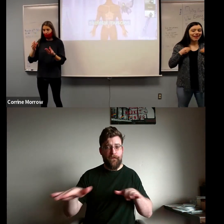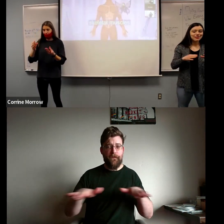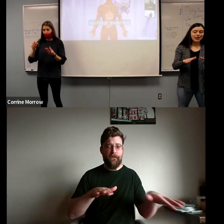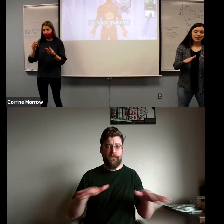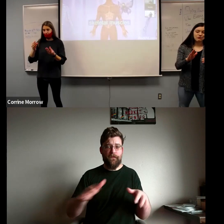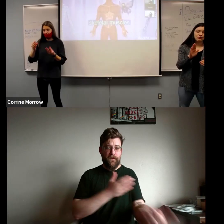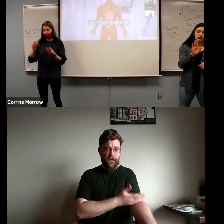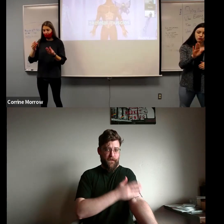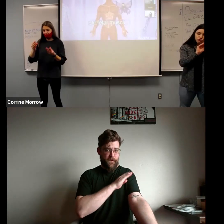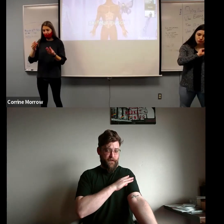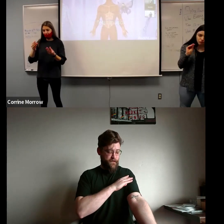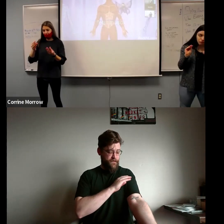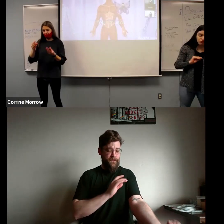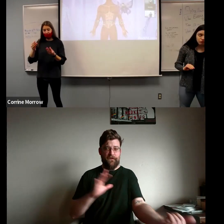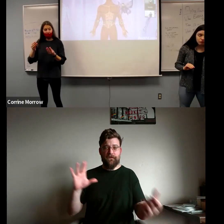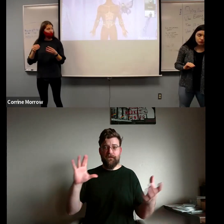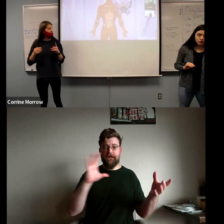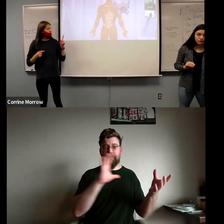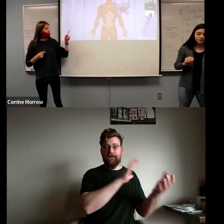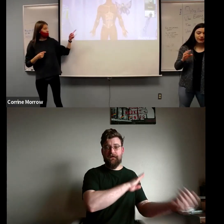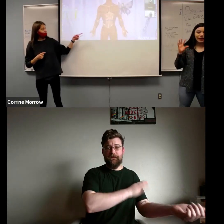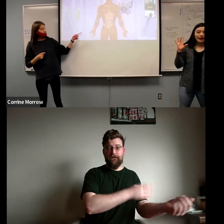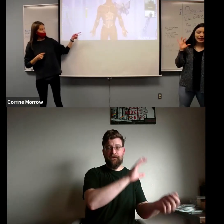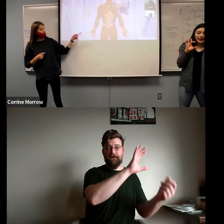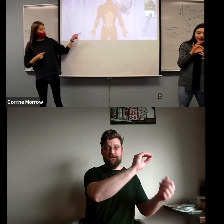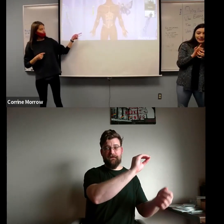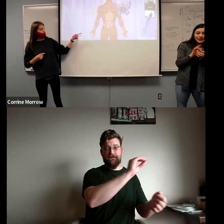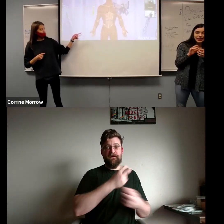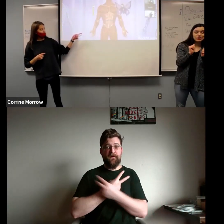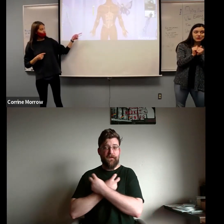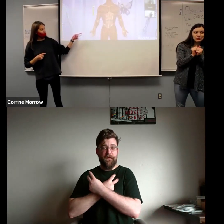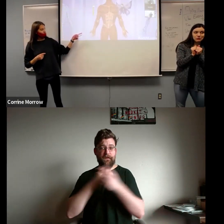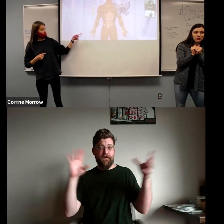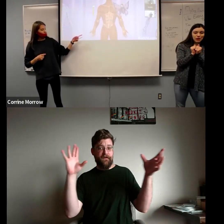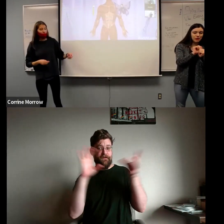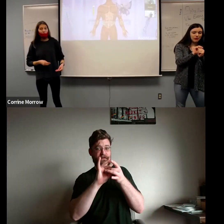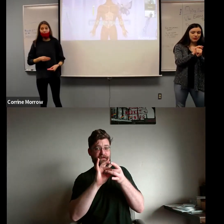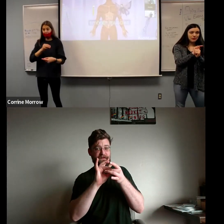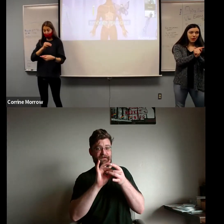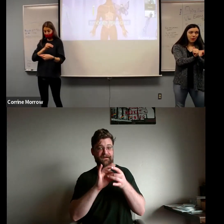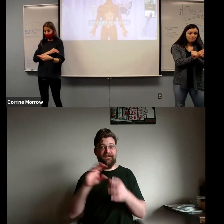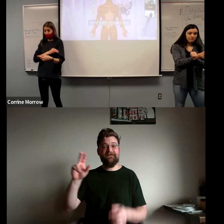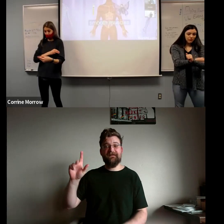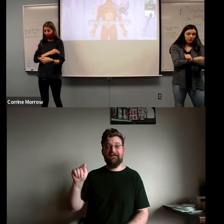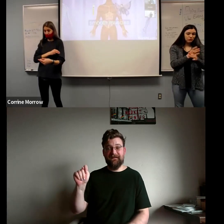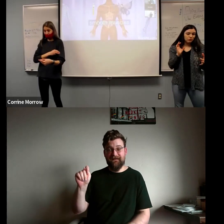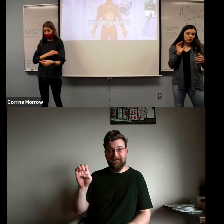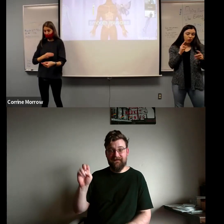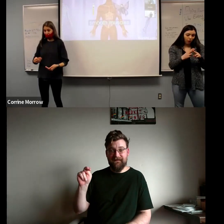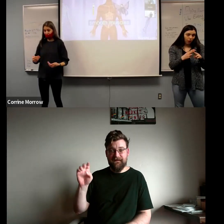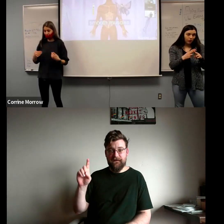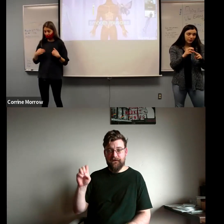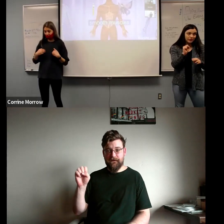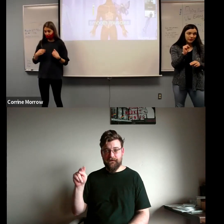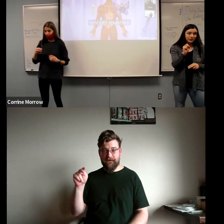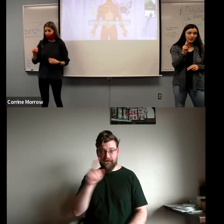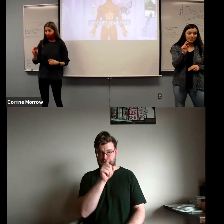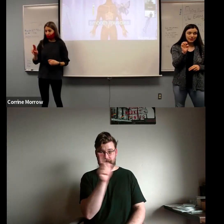called skeletal muscles. But there are other kinds of muscles that help move things inside of you,